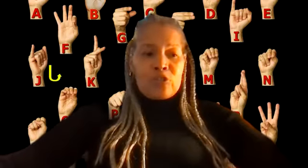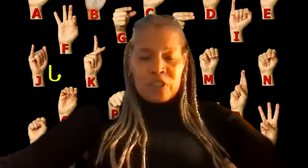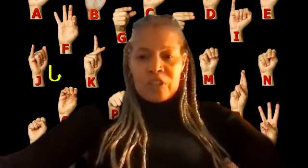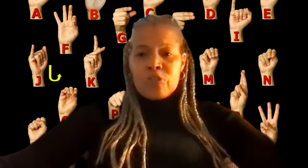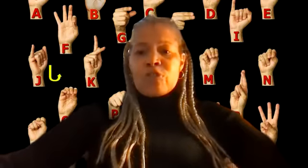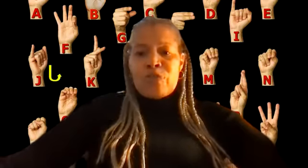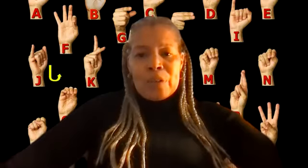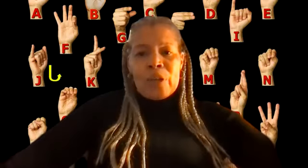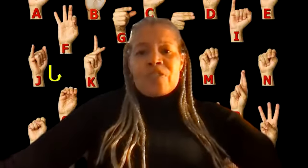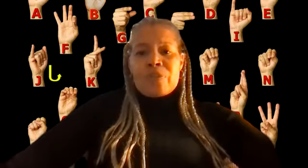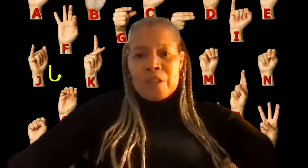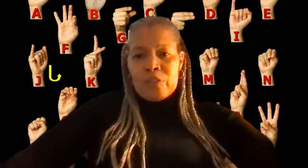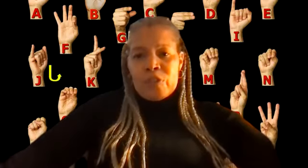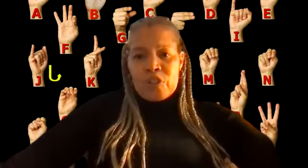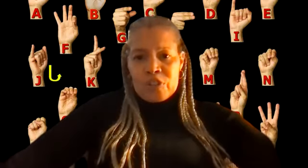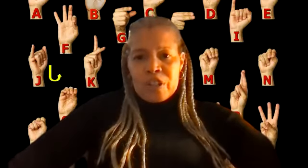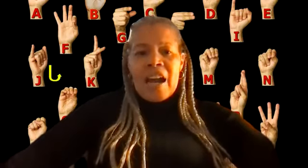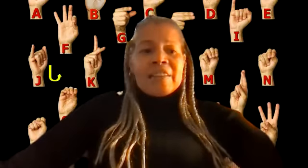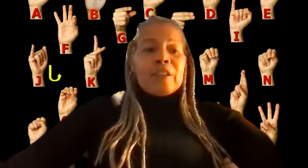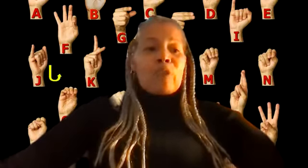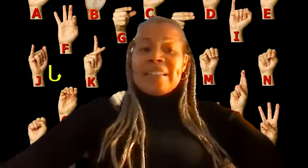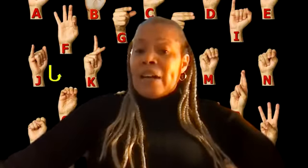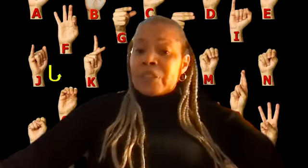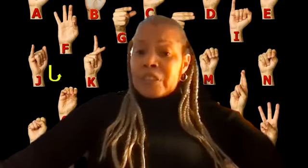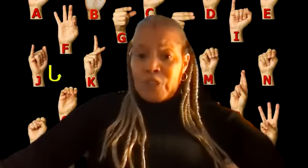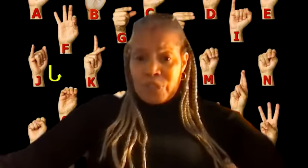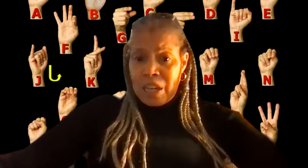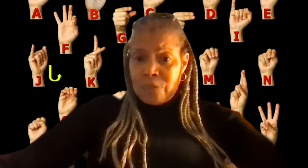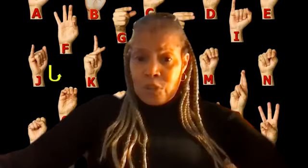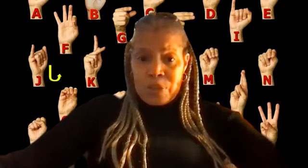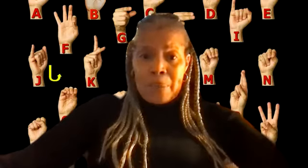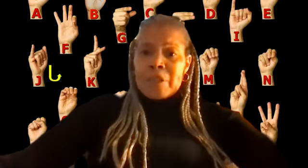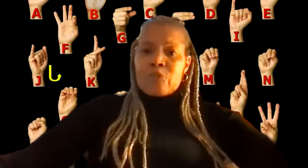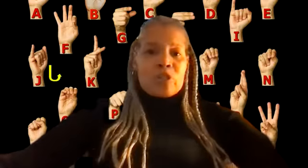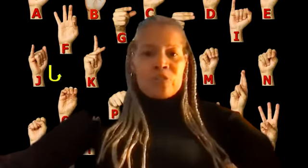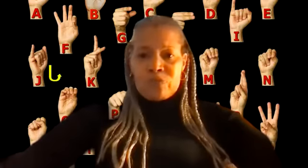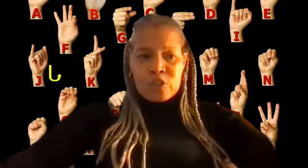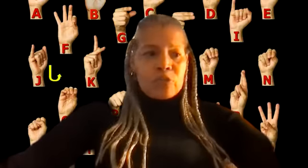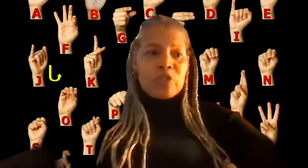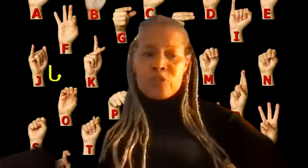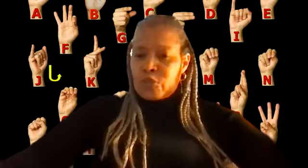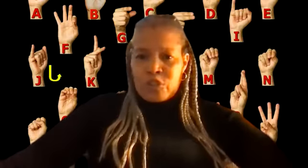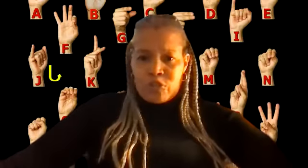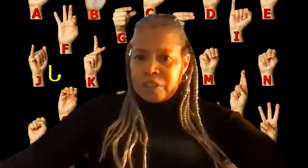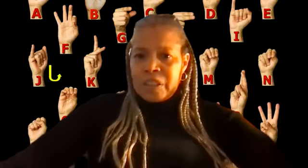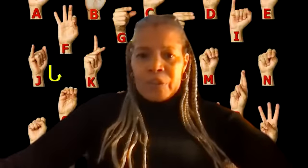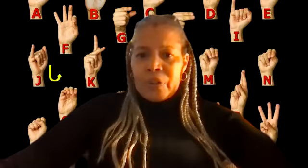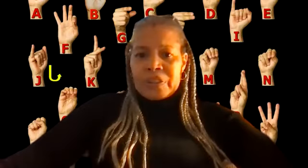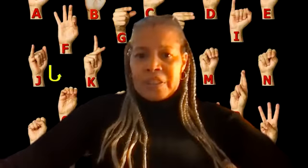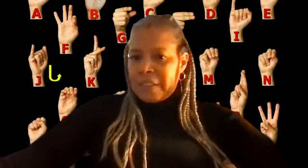should, you should find ways to make your voice heard. I think right now is a difficult time to do that because we're doing virtual, know, children are struggling with all the things they